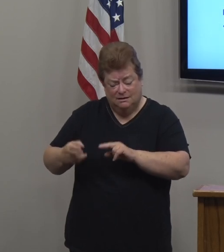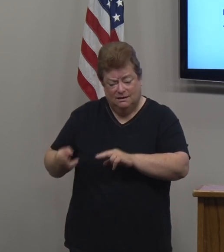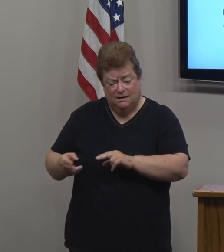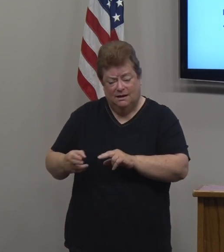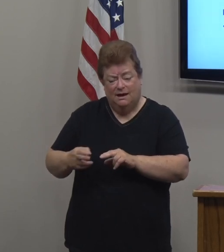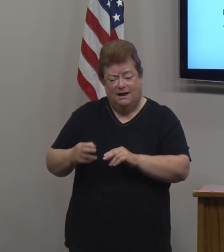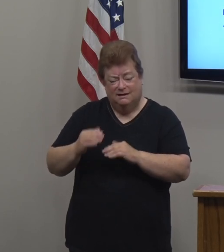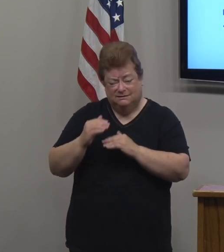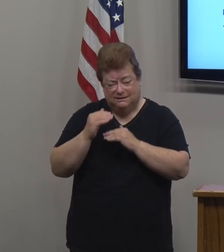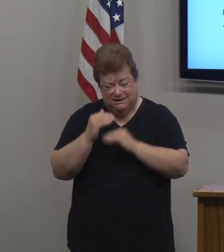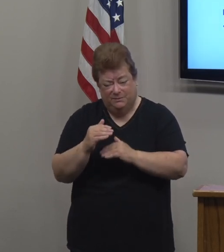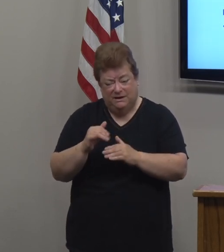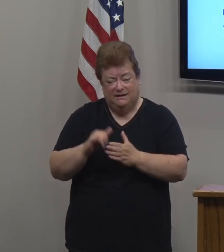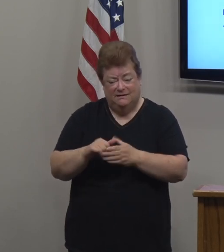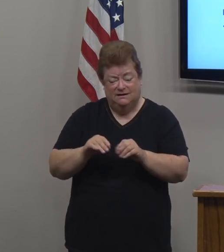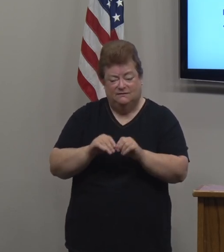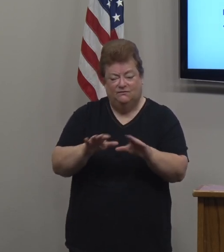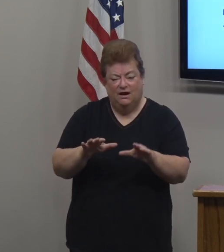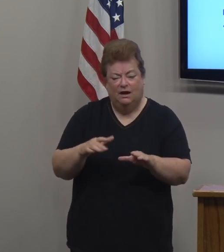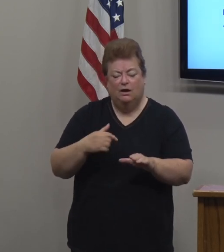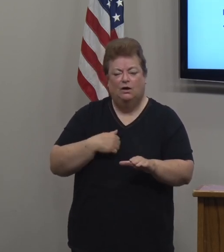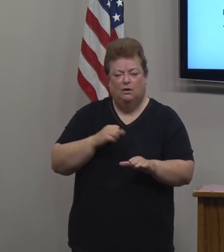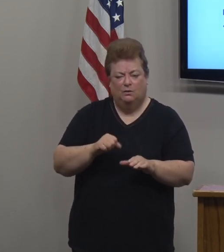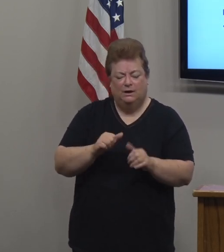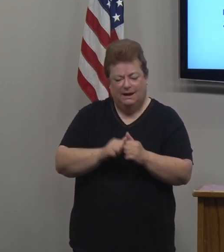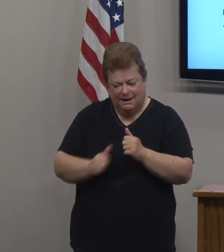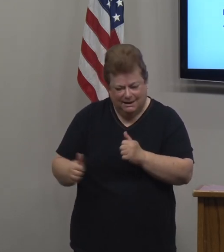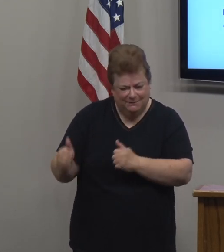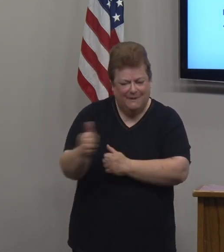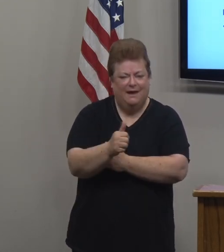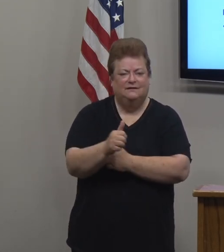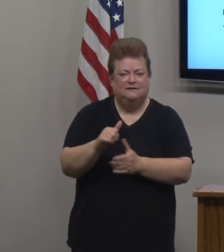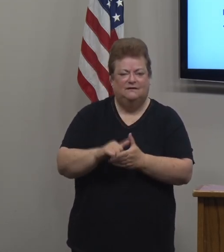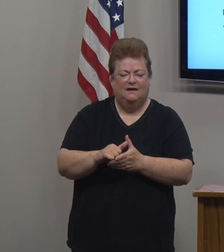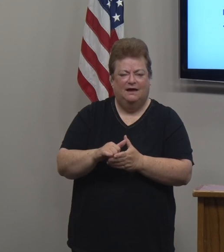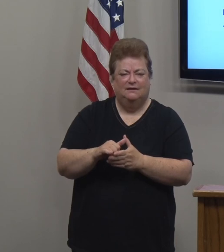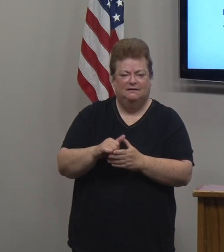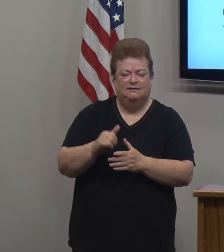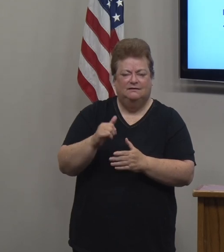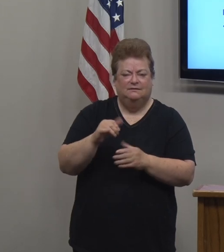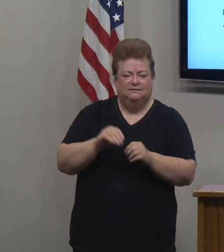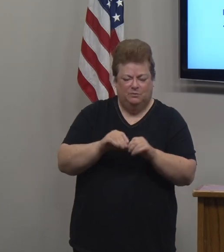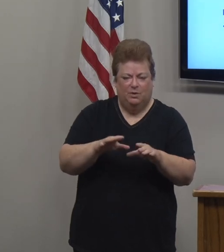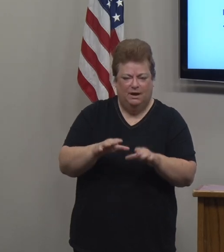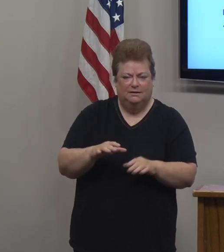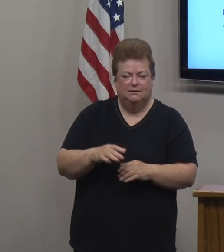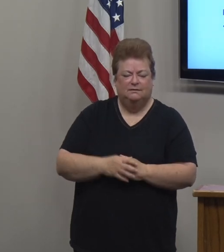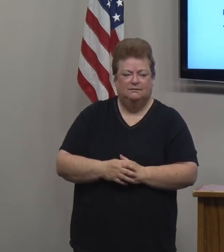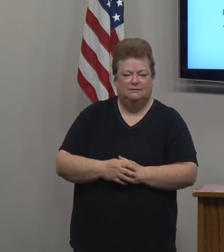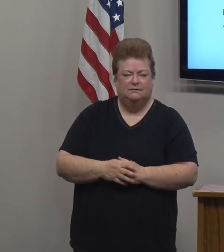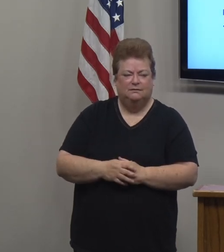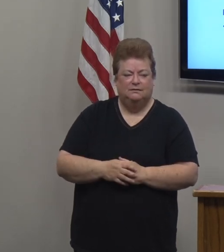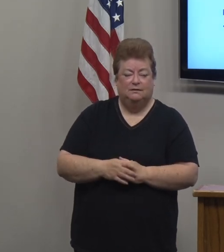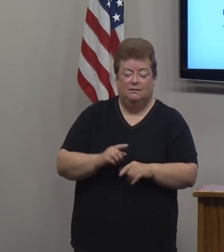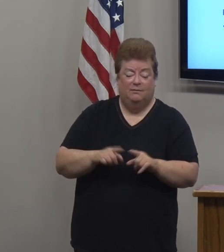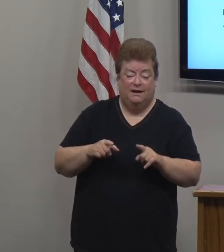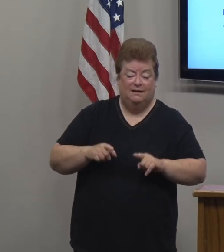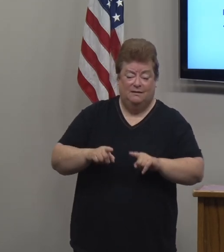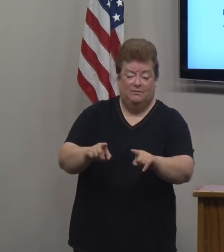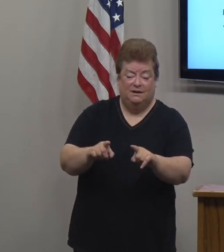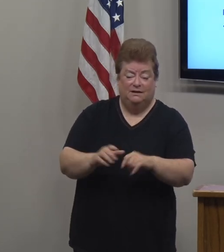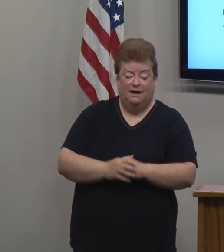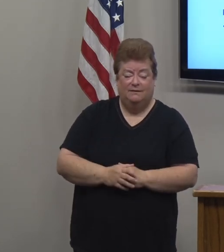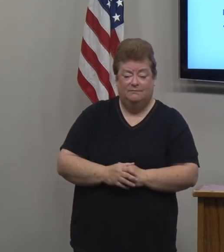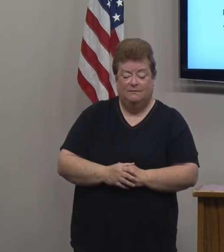virus contained, we will get through to the other side of it more quickly. And that's what it's going to take. And in the meantime,